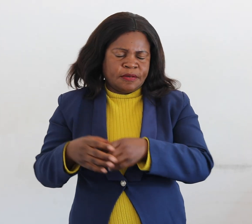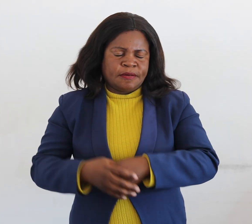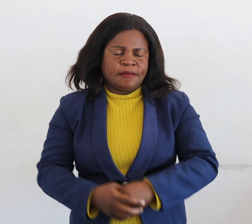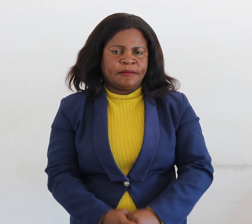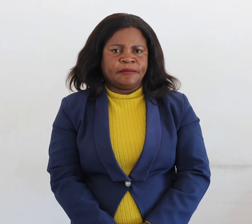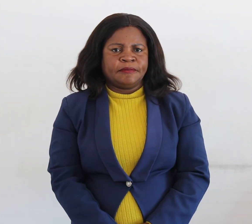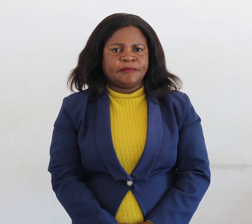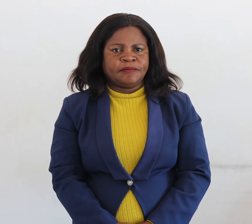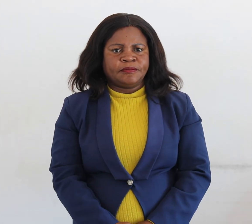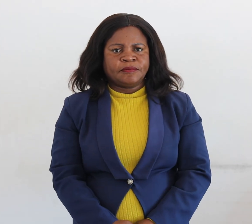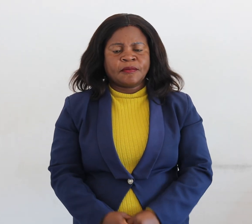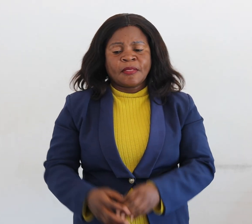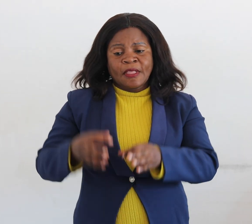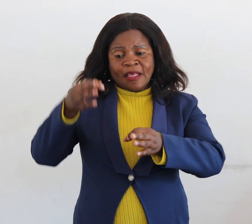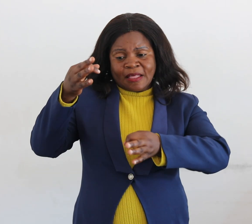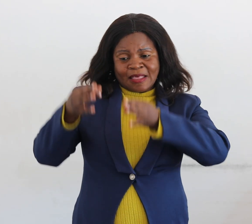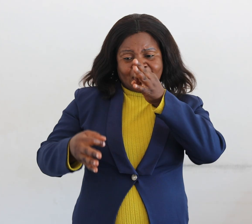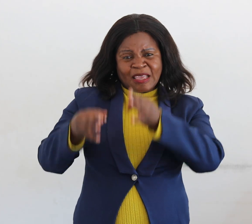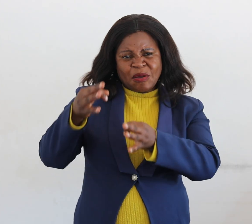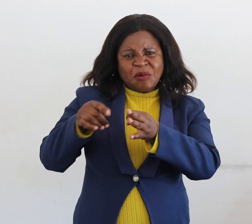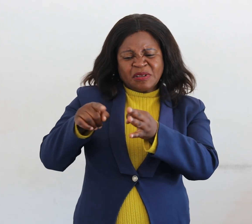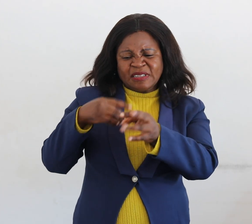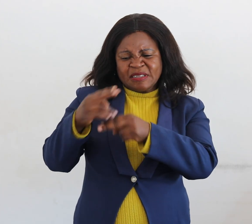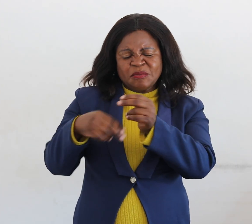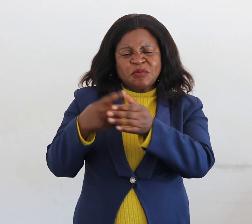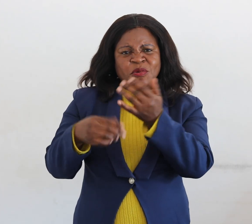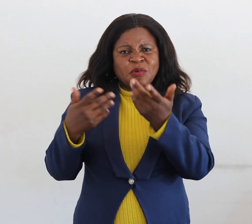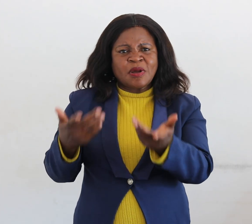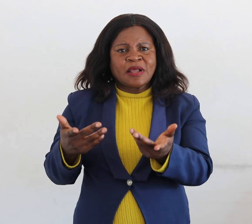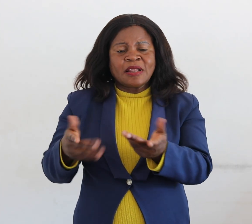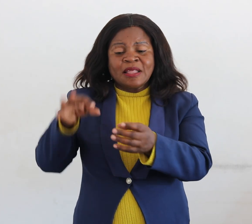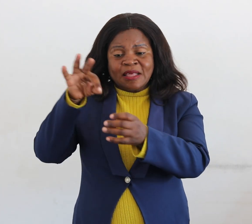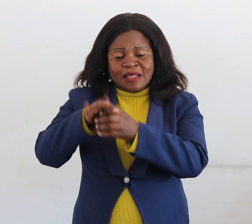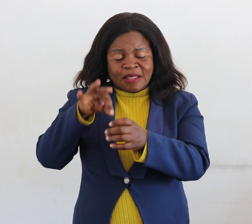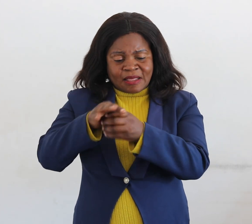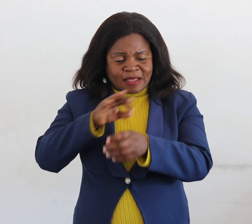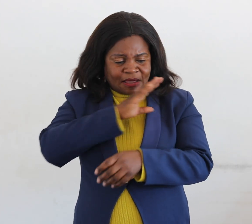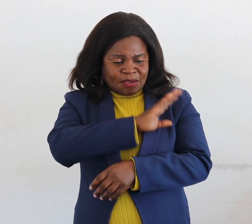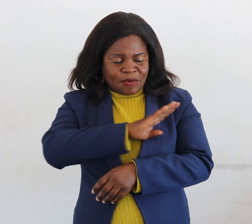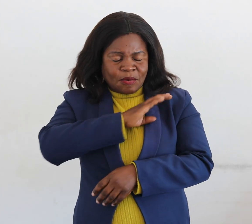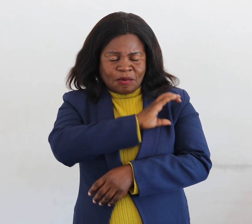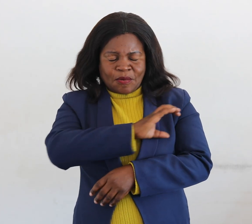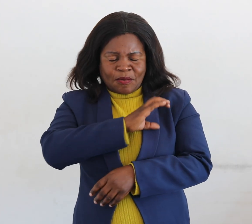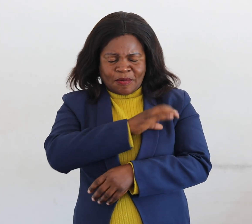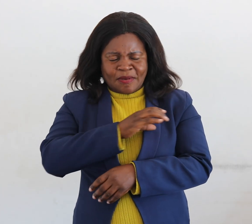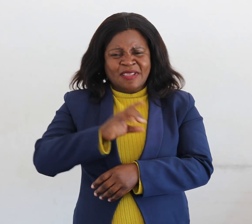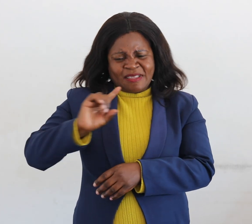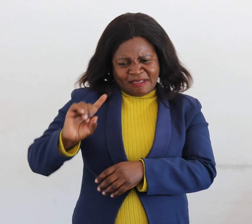The Code means the Electoral Code of Conduct in the first schedule.